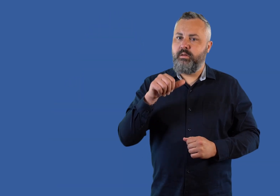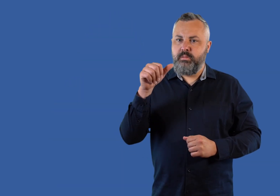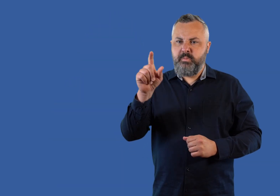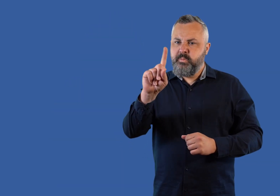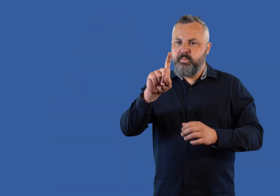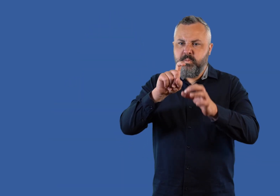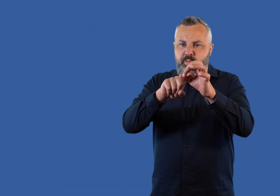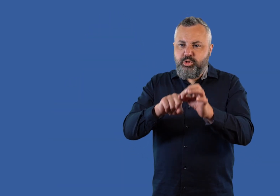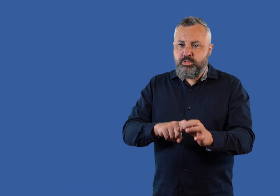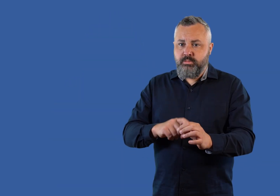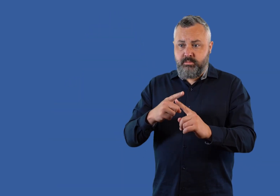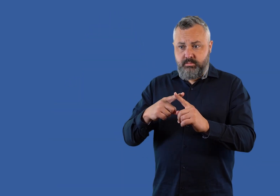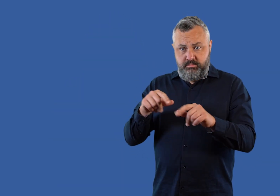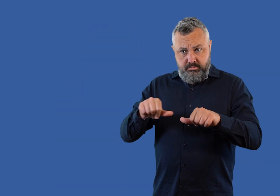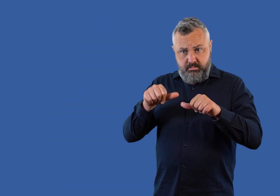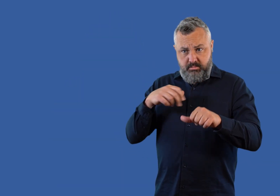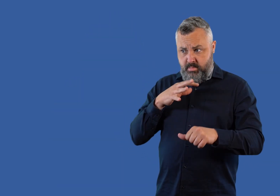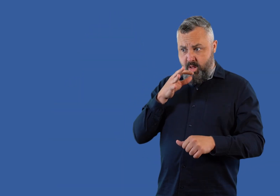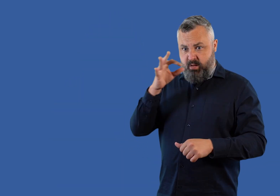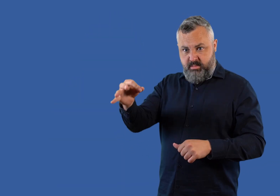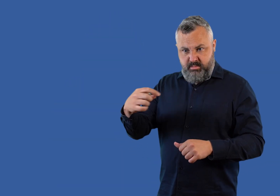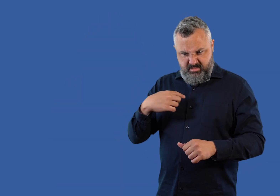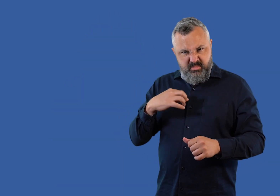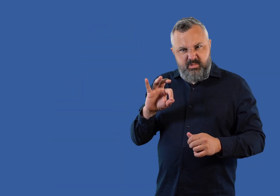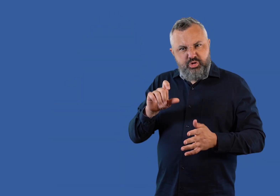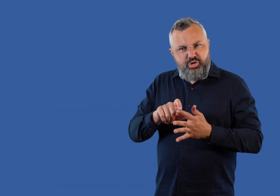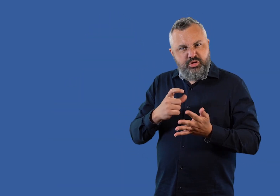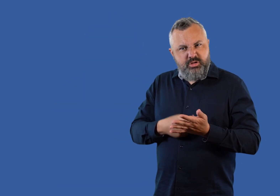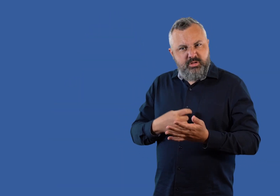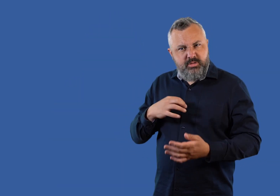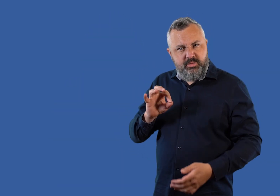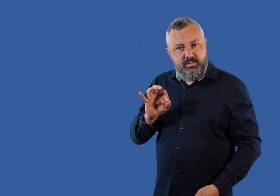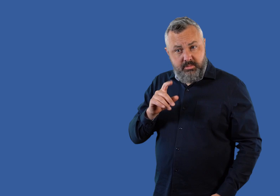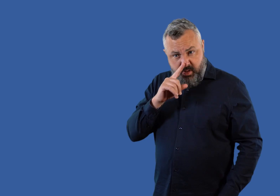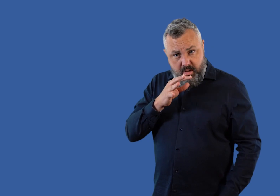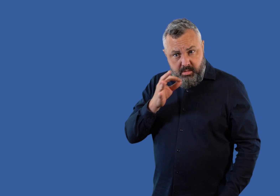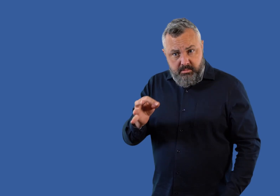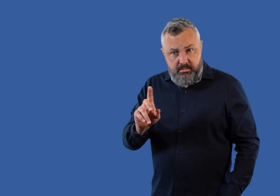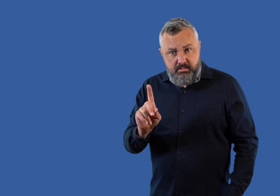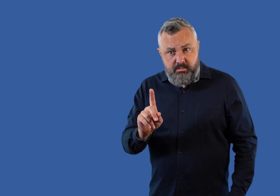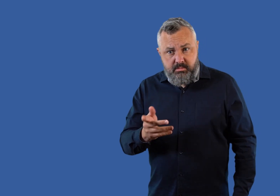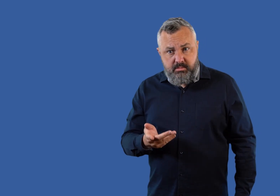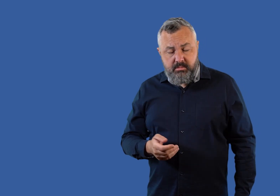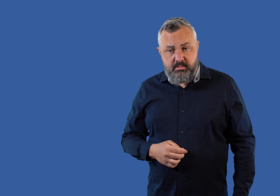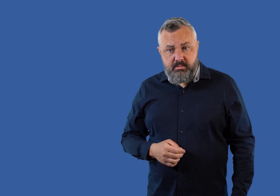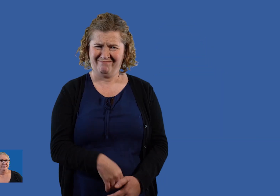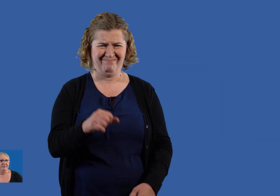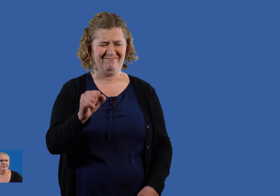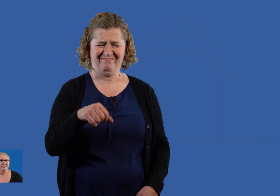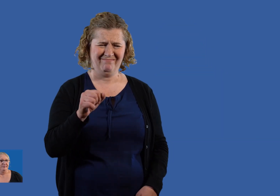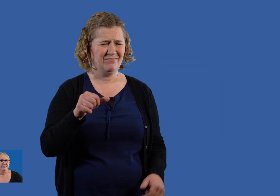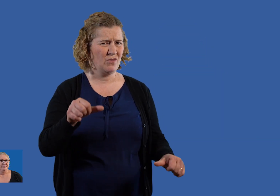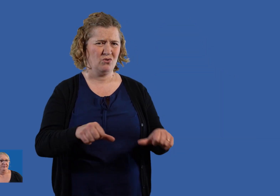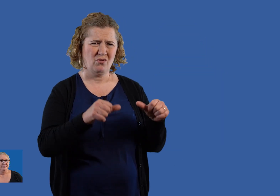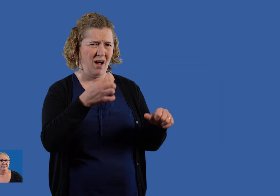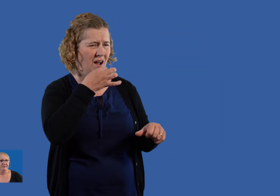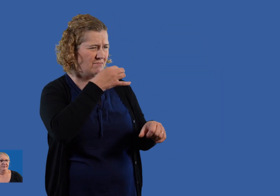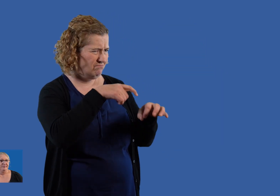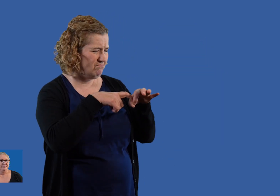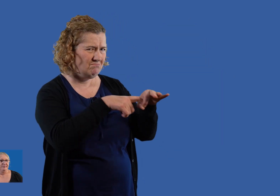Okay, so what are these questions and is it okay to ask them because I'm not a doctor? Yeah, it's okay to ask them